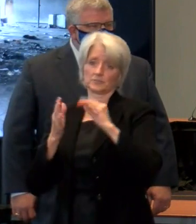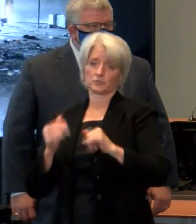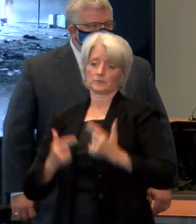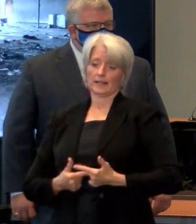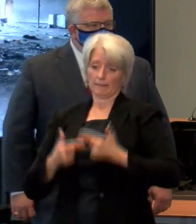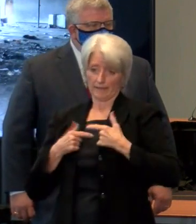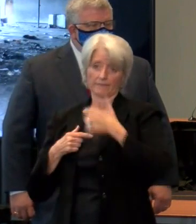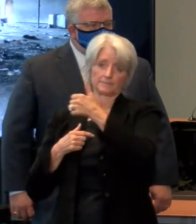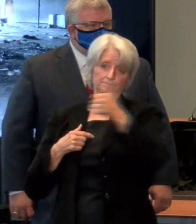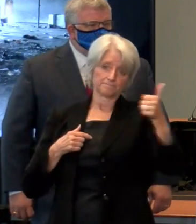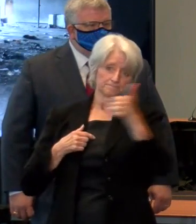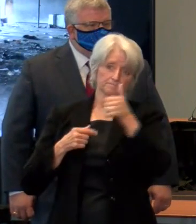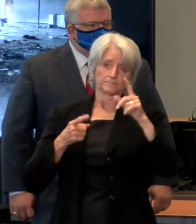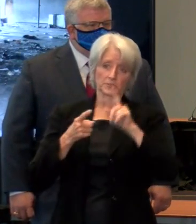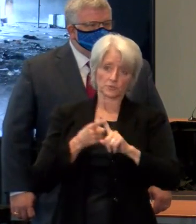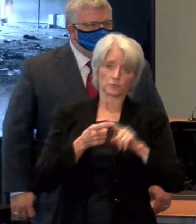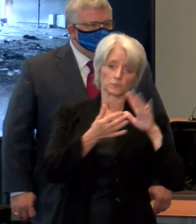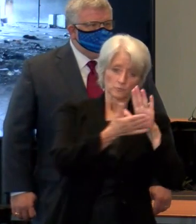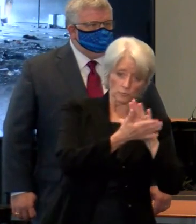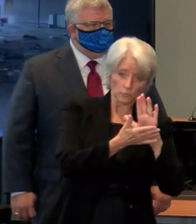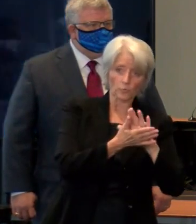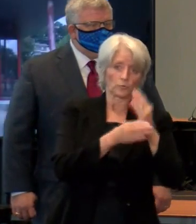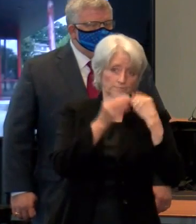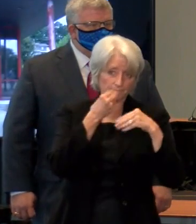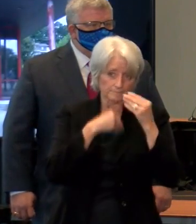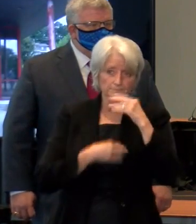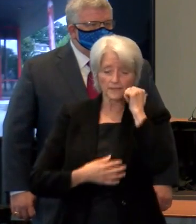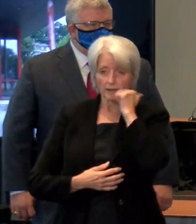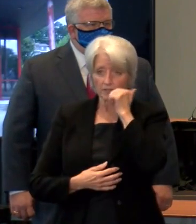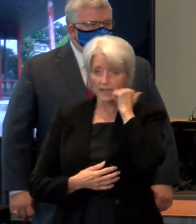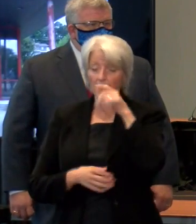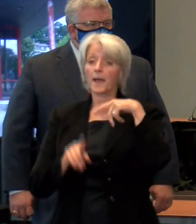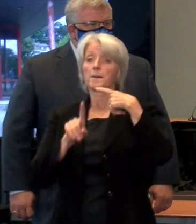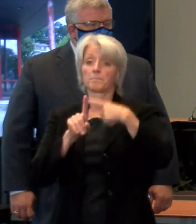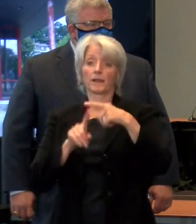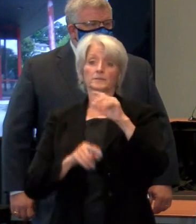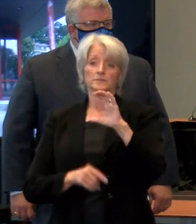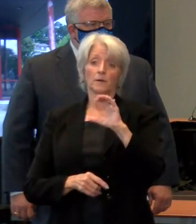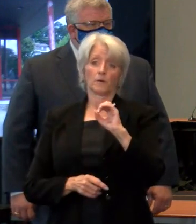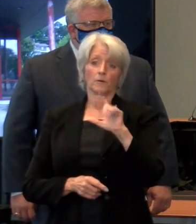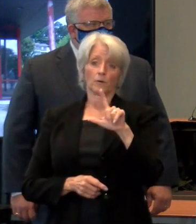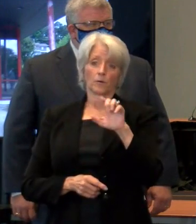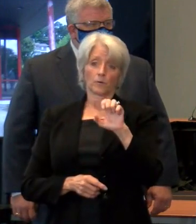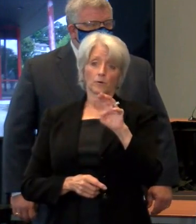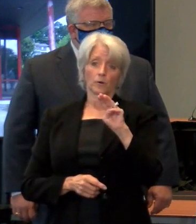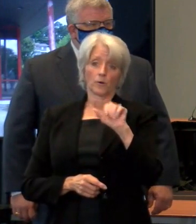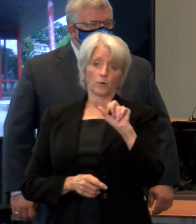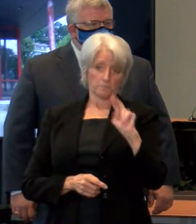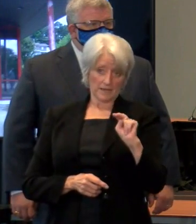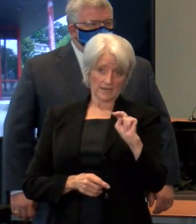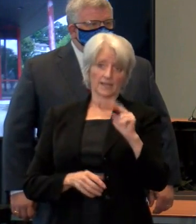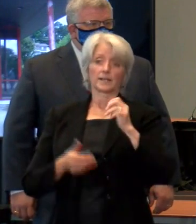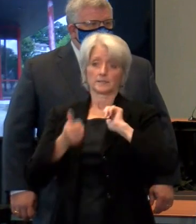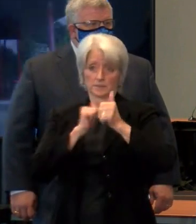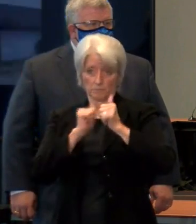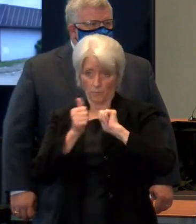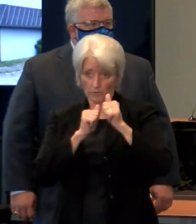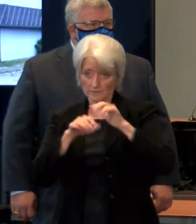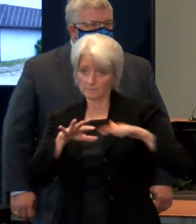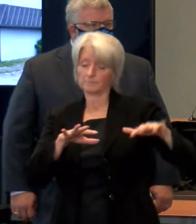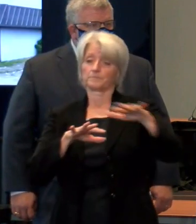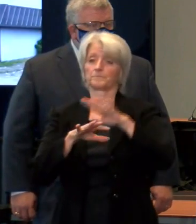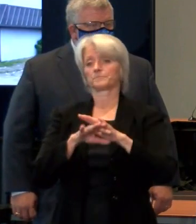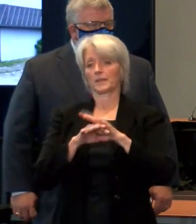day. As well, we also own Coleman Sports Complex, home to our women's soccer team and our men's and